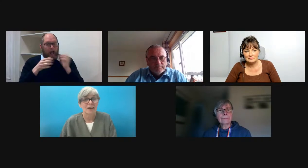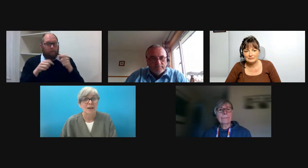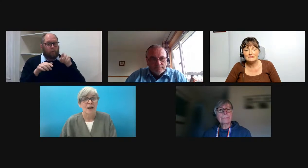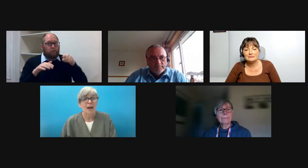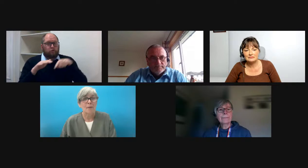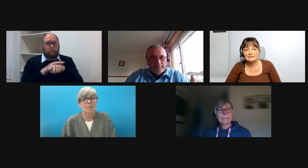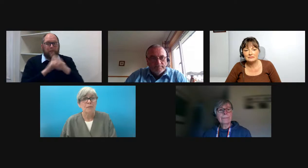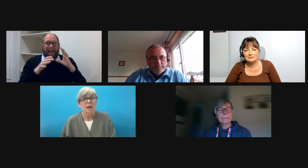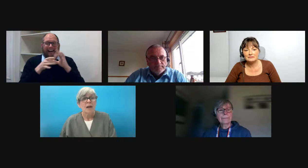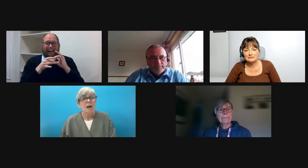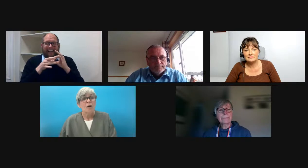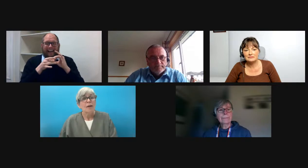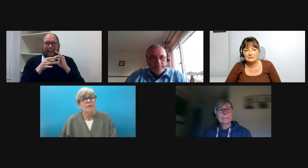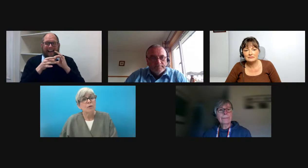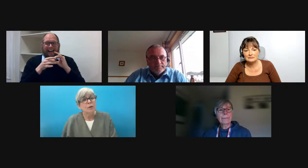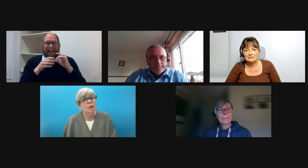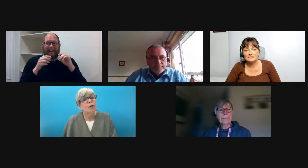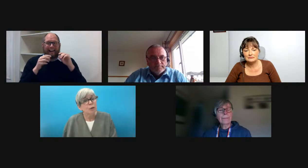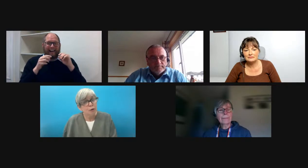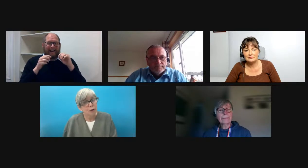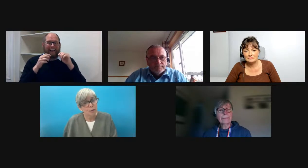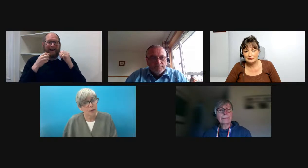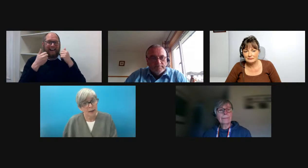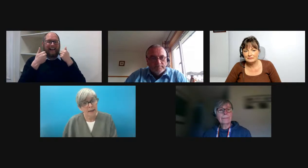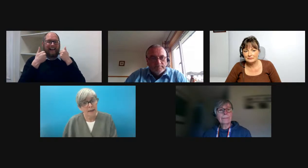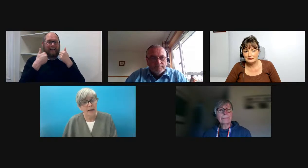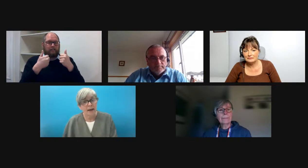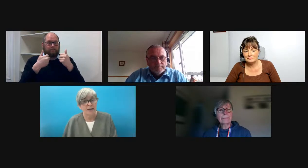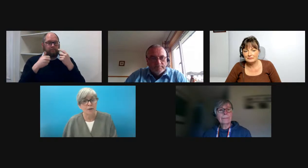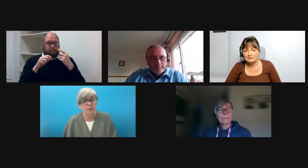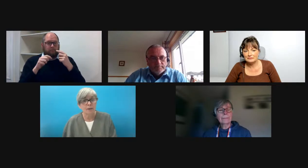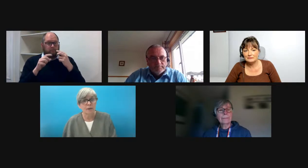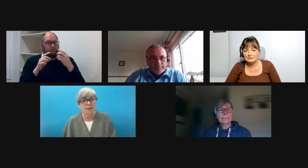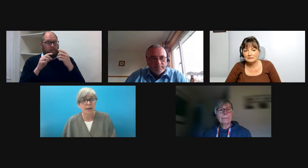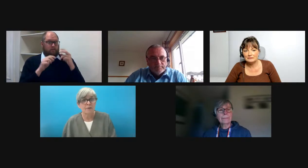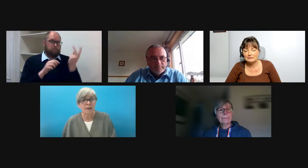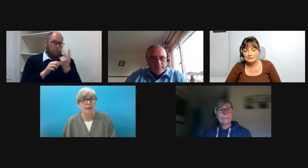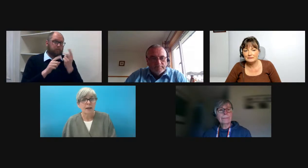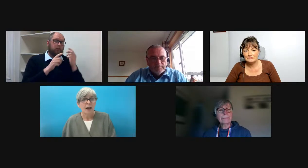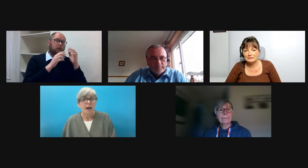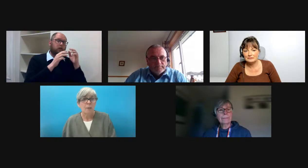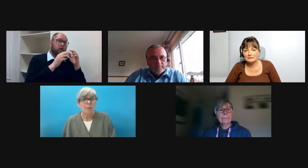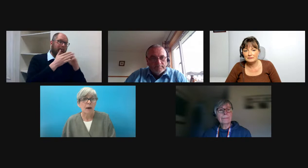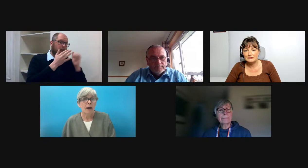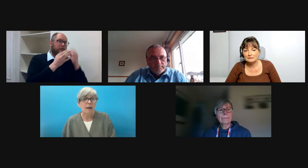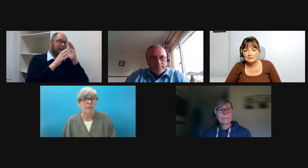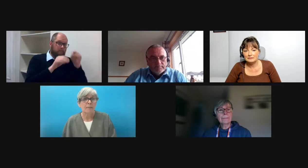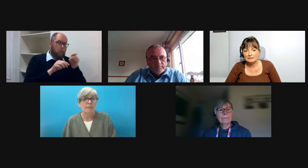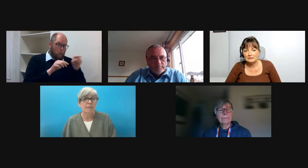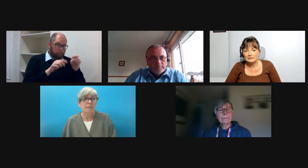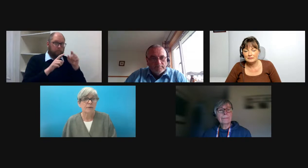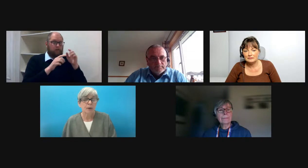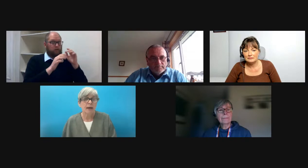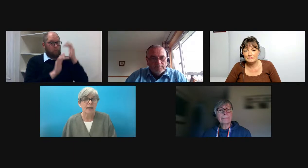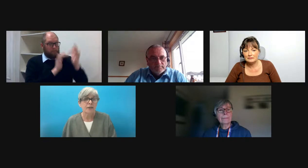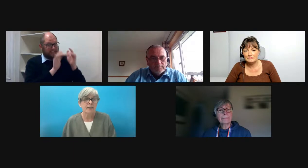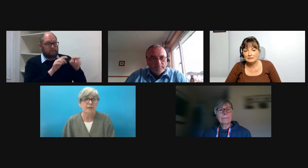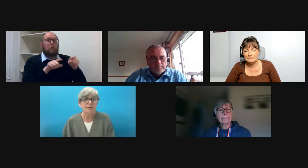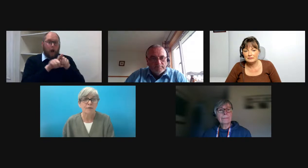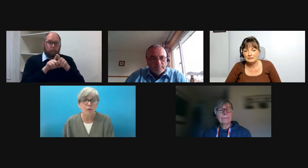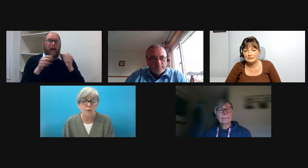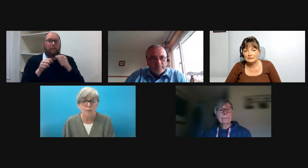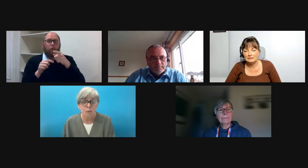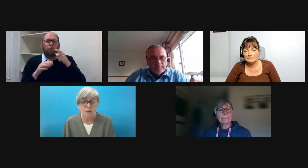Davie. There's also a YouTube link, as you mentioned, Davie, and so